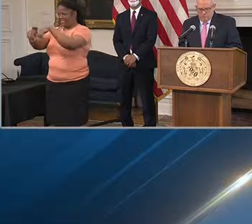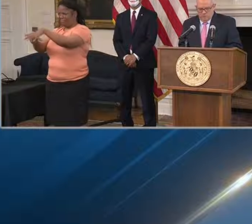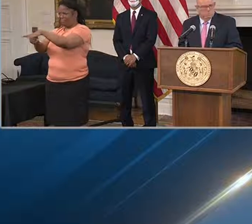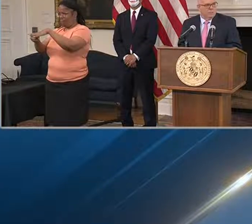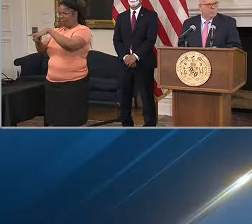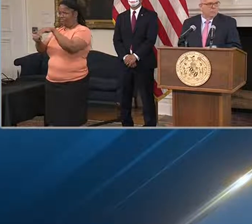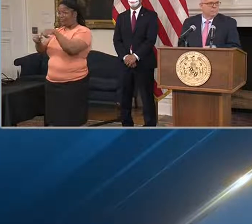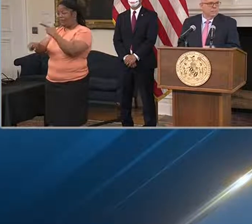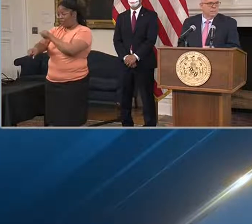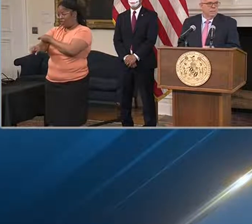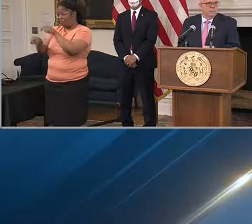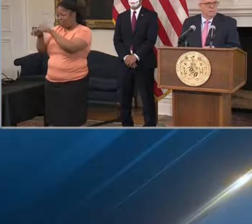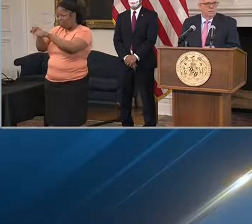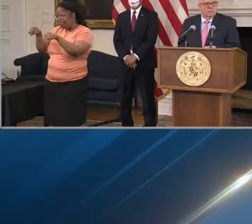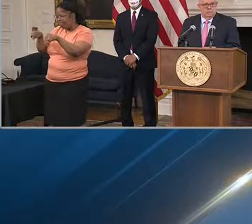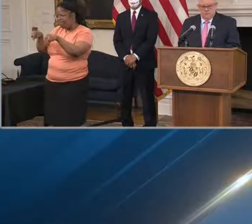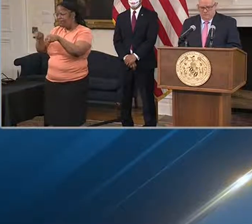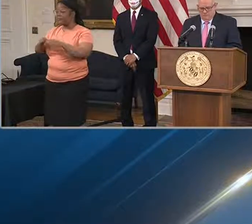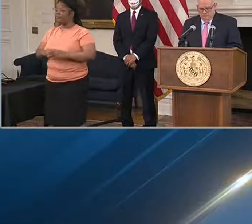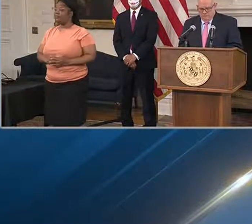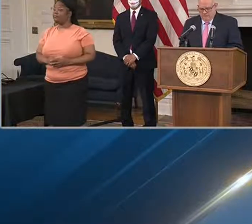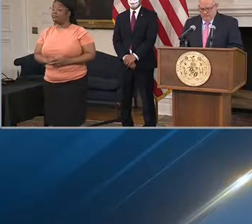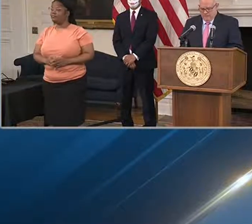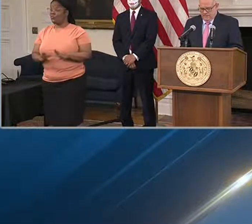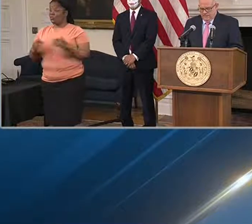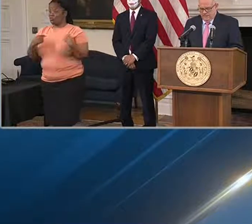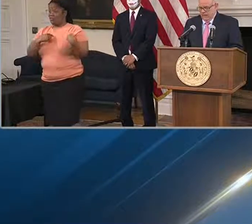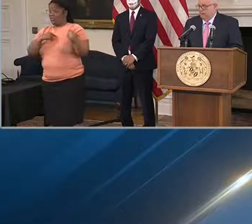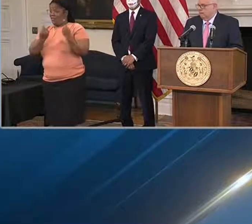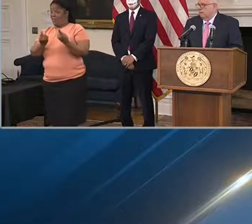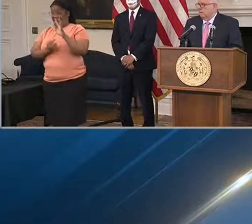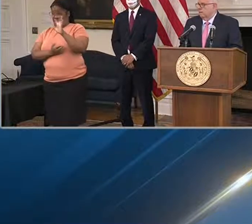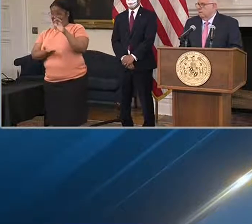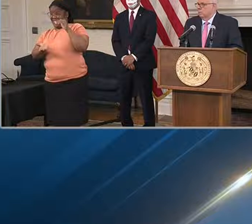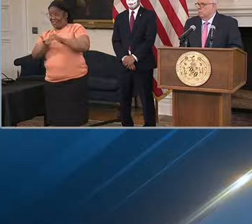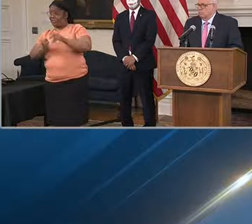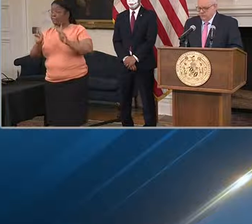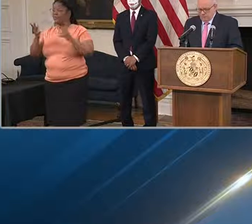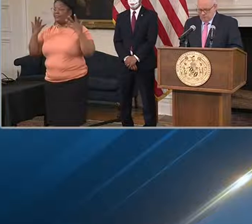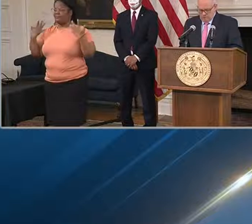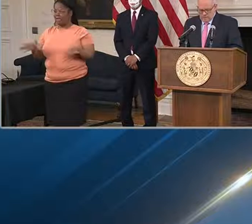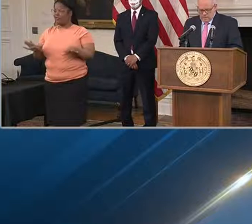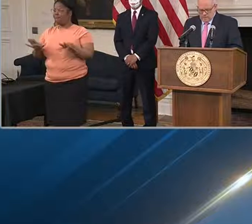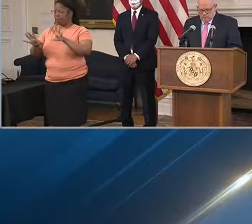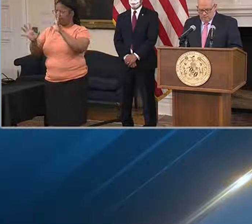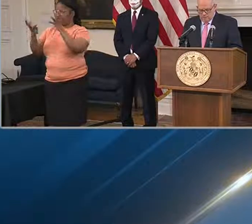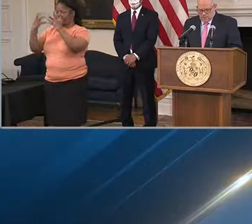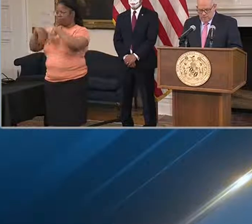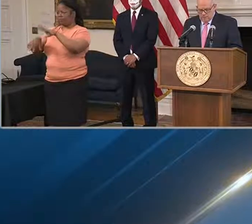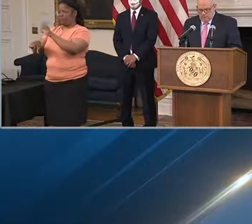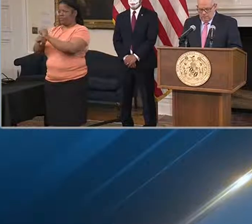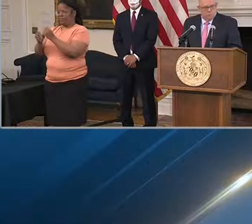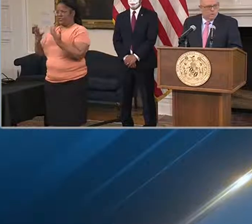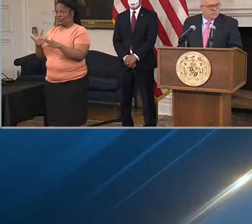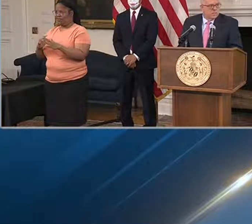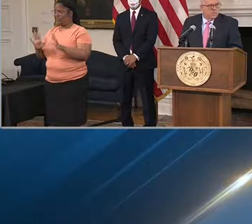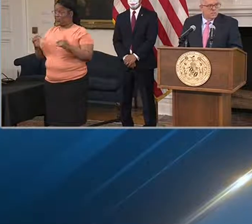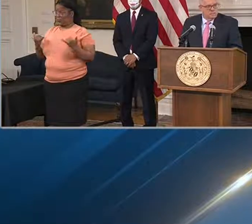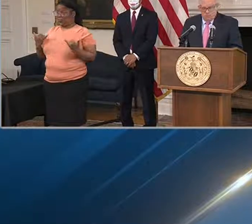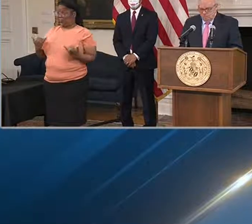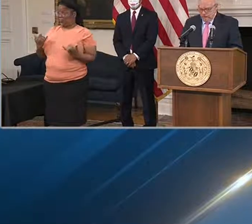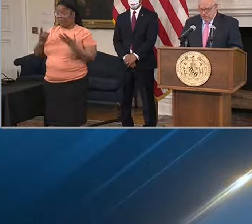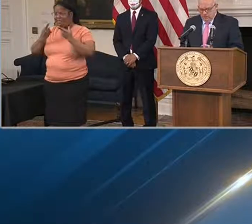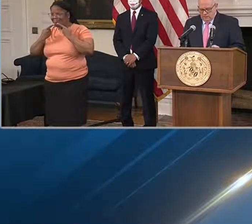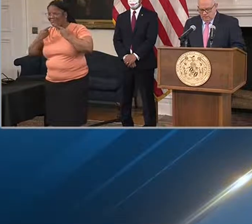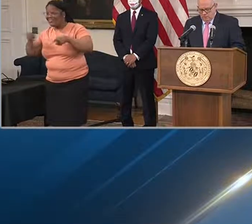than 500,000 people have already done so. Today, we are pleased to announce another